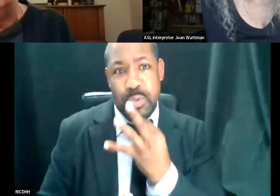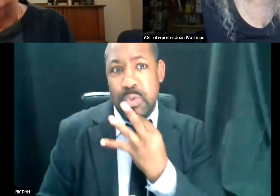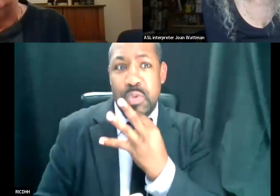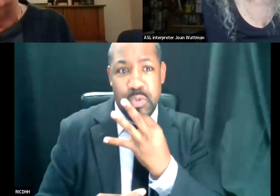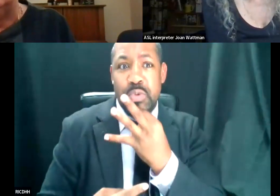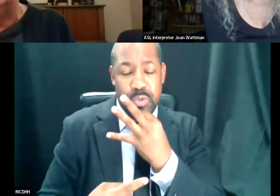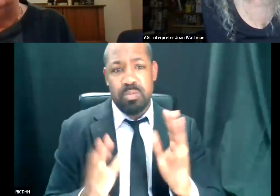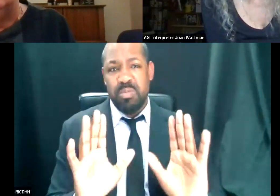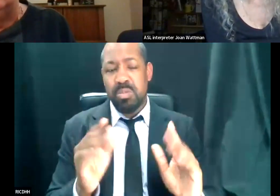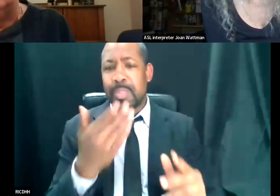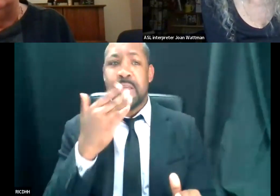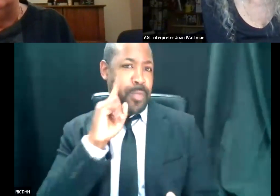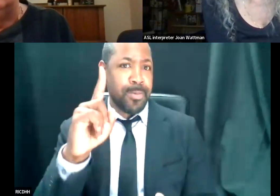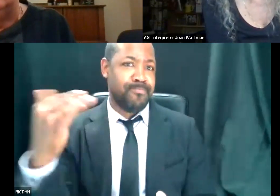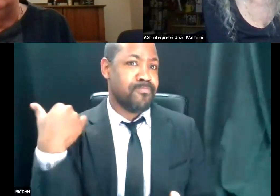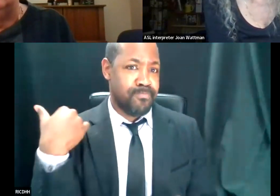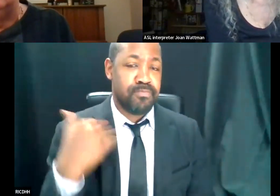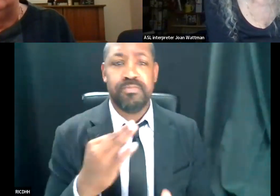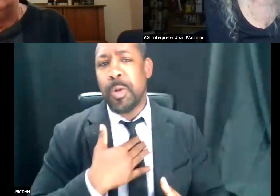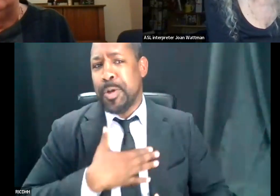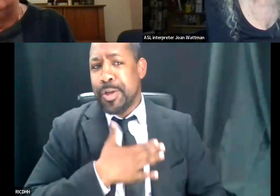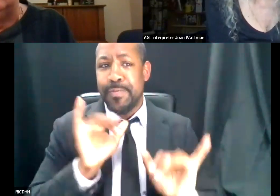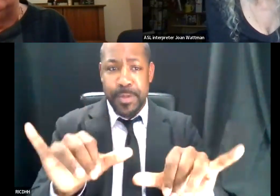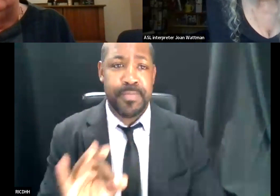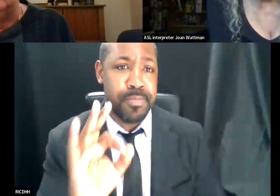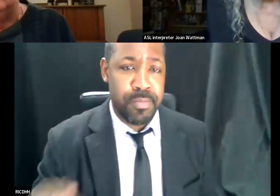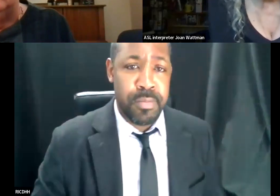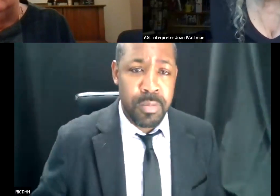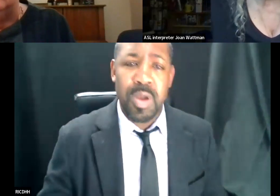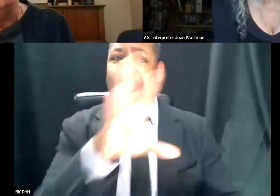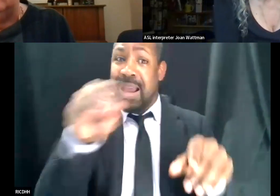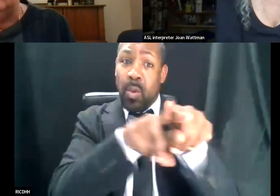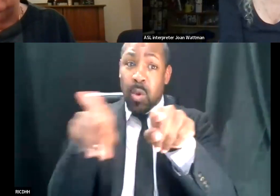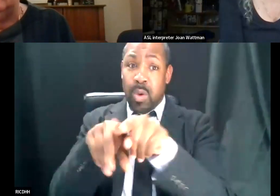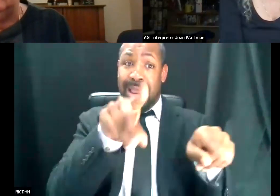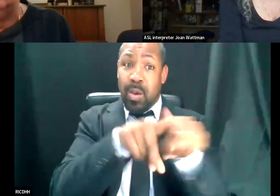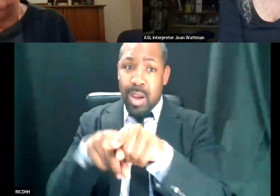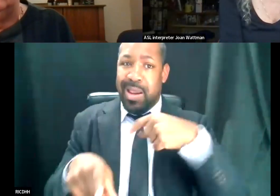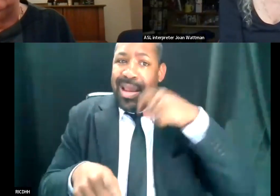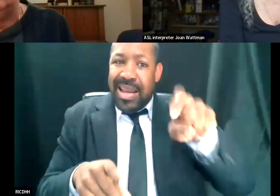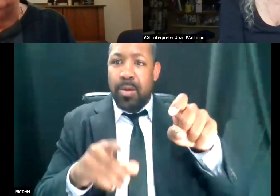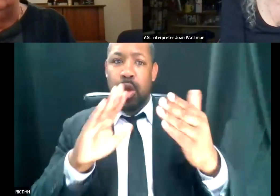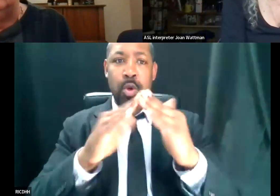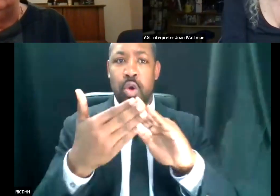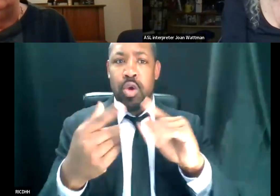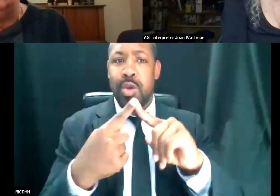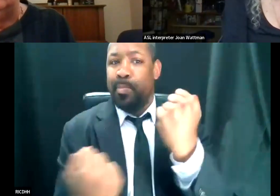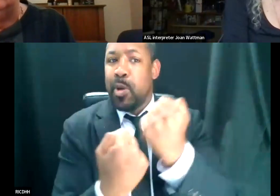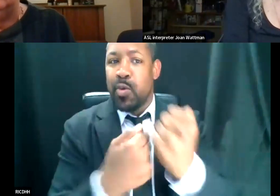have anything in the pipeline. Thank you for the comment though, and reminder to